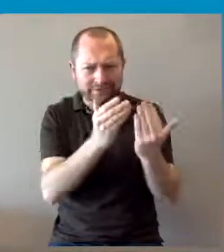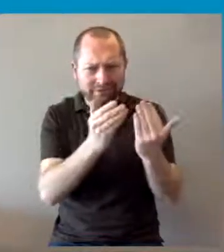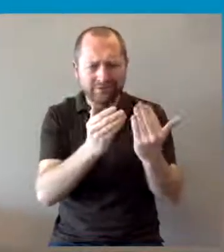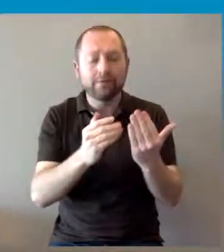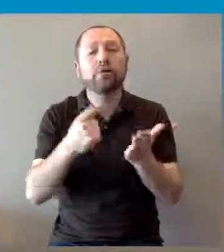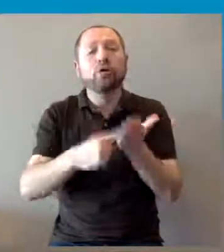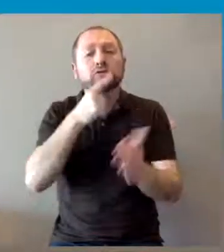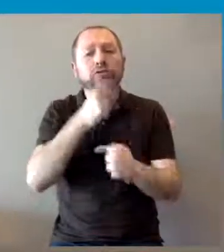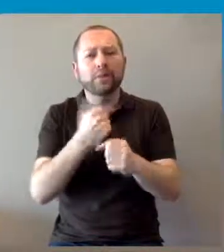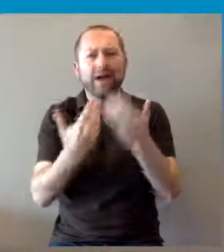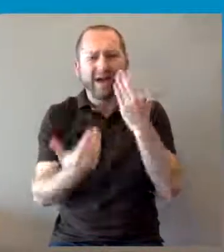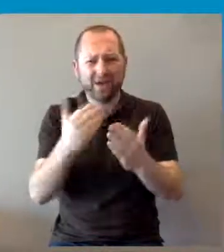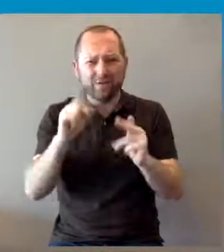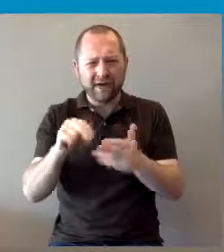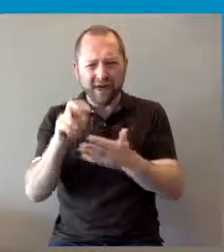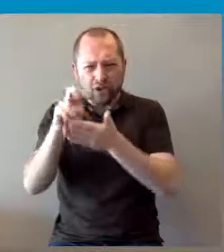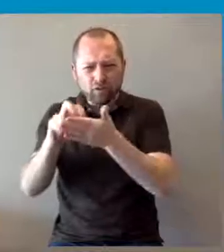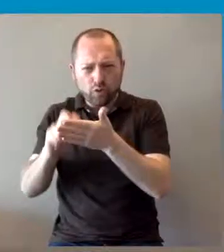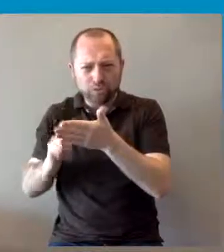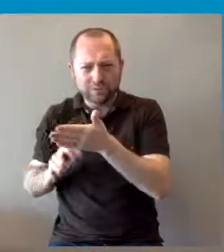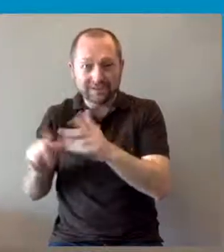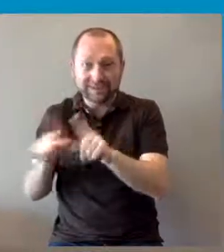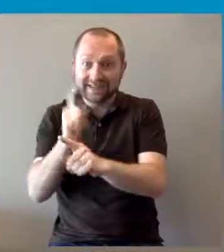taking notes while you're doing your reading.